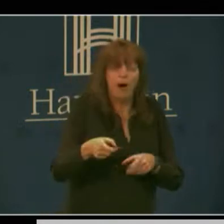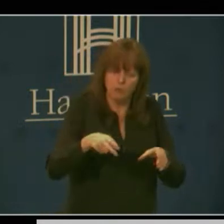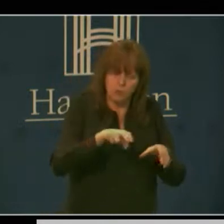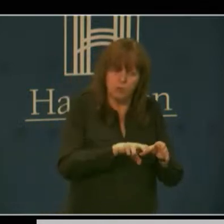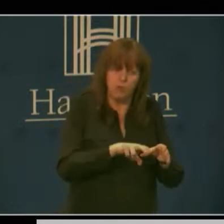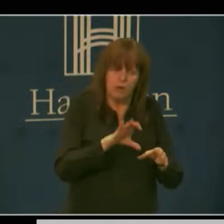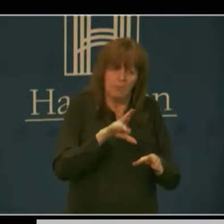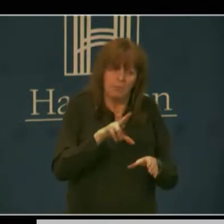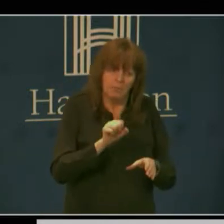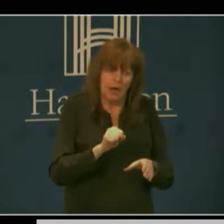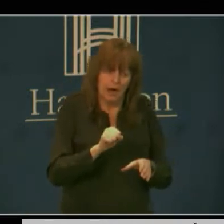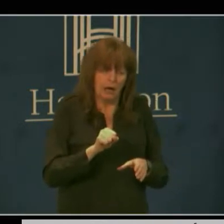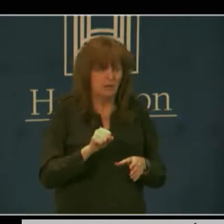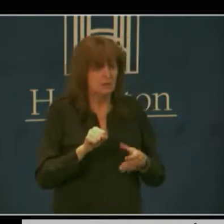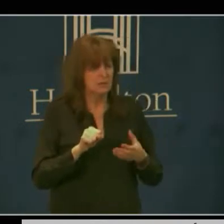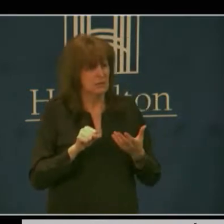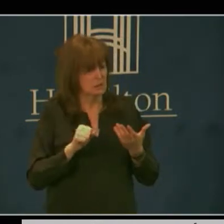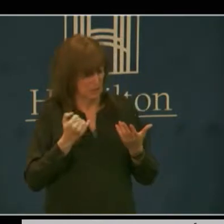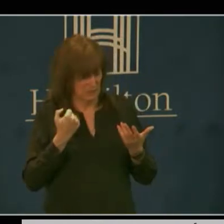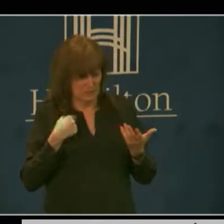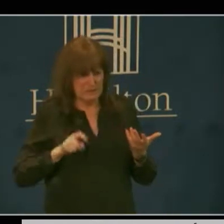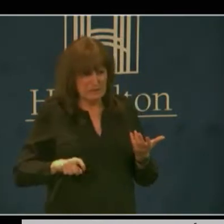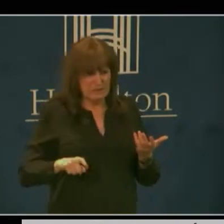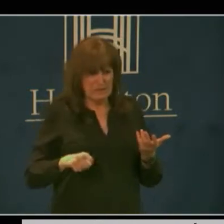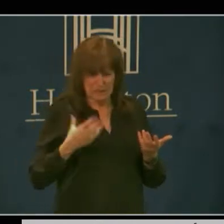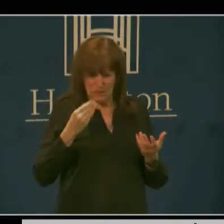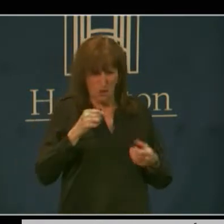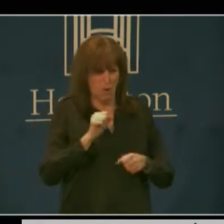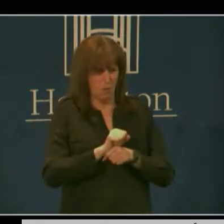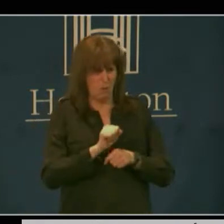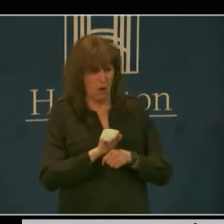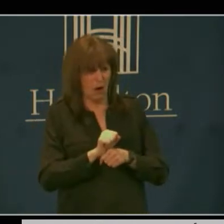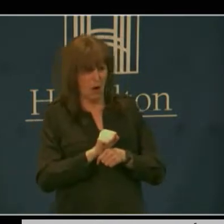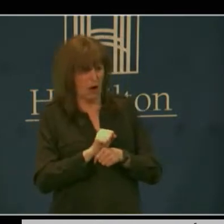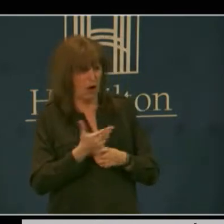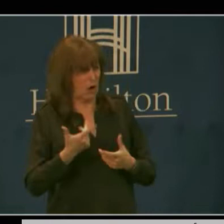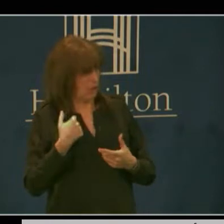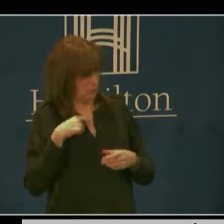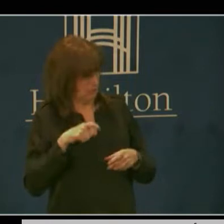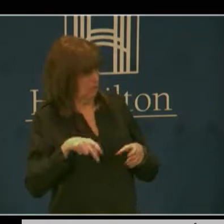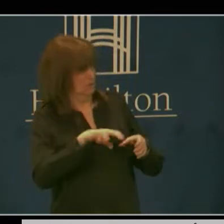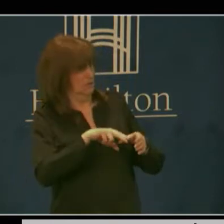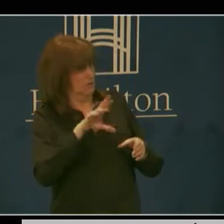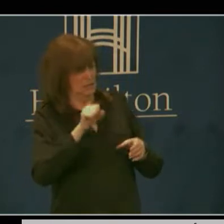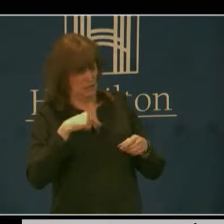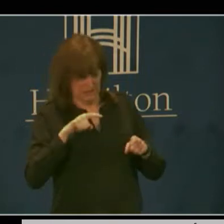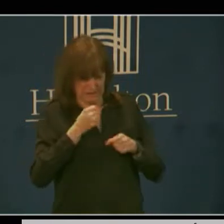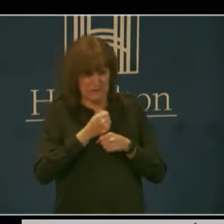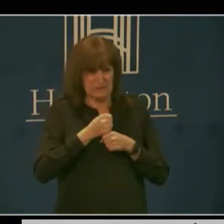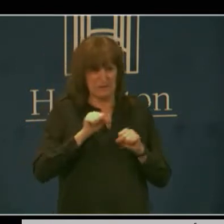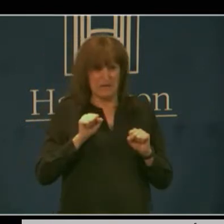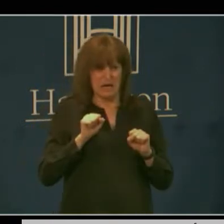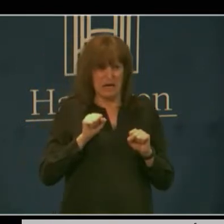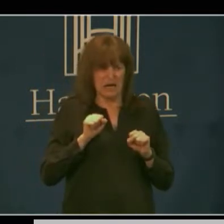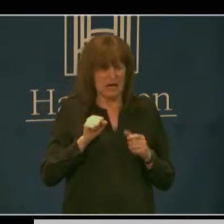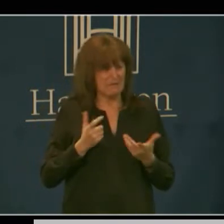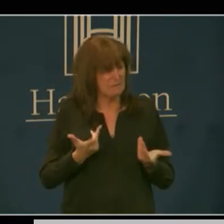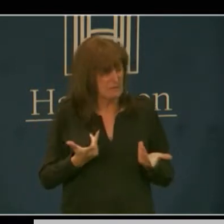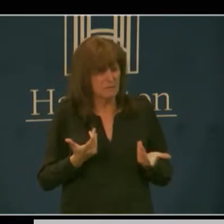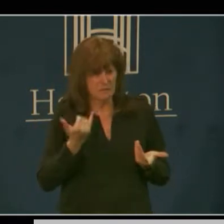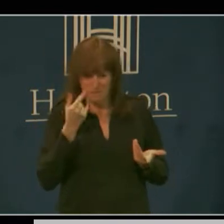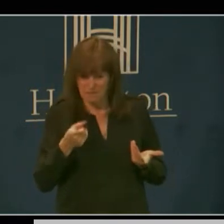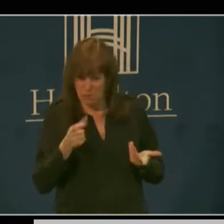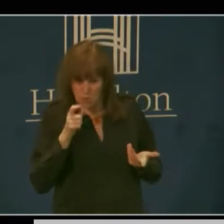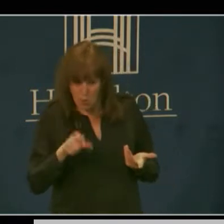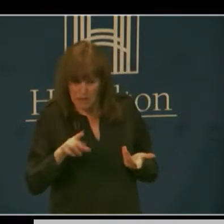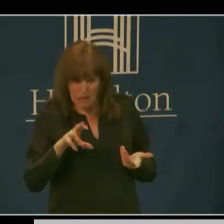and need to get to work, that's going to be difficult. So if you don't need to be on our transit system, please don't. Allow it to be there